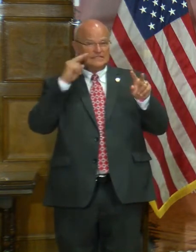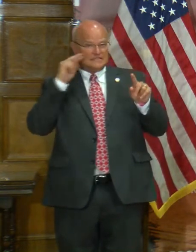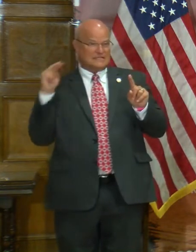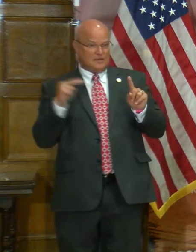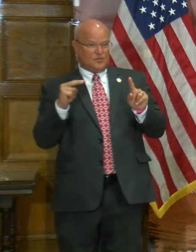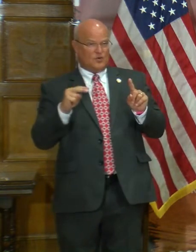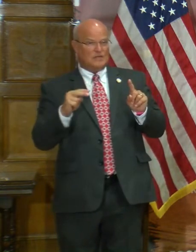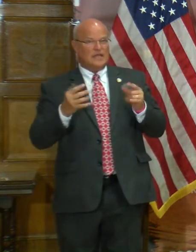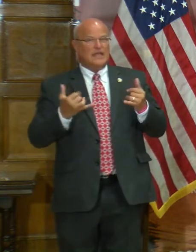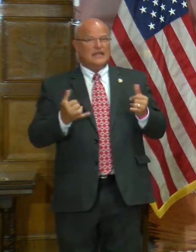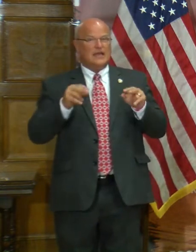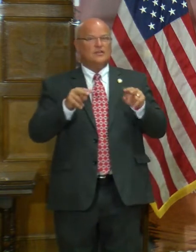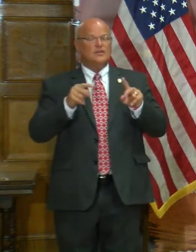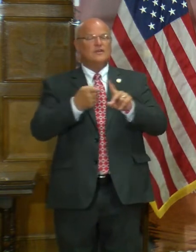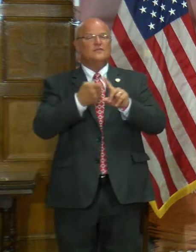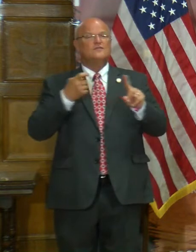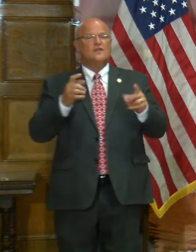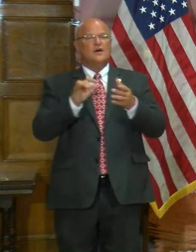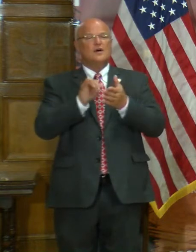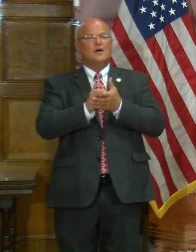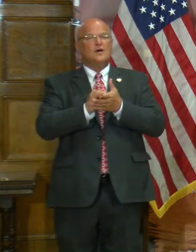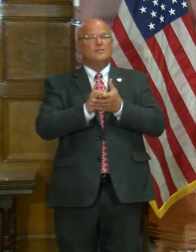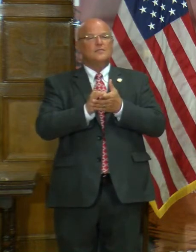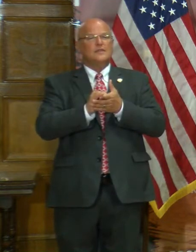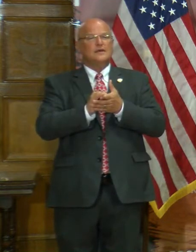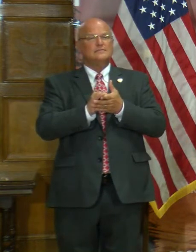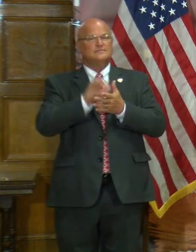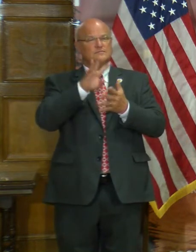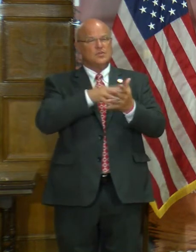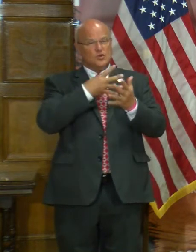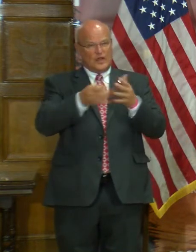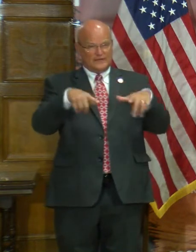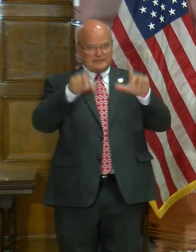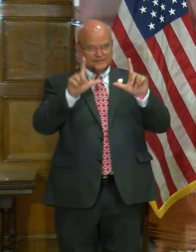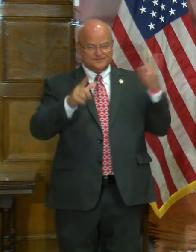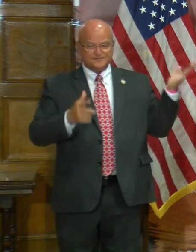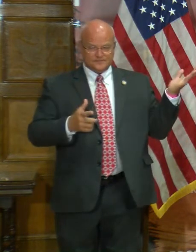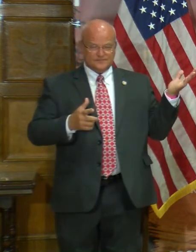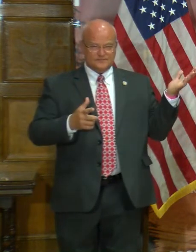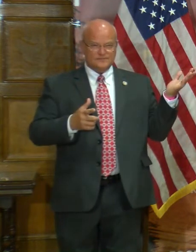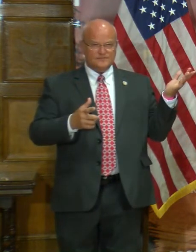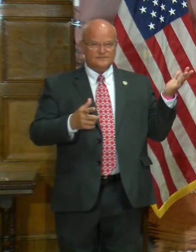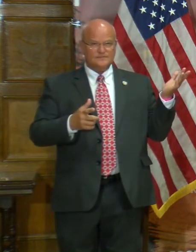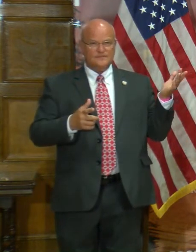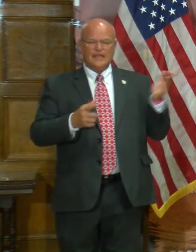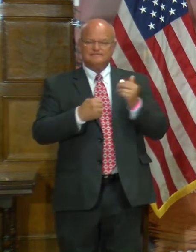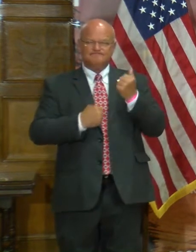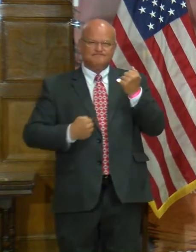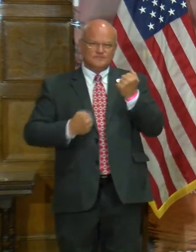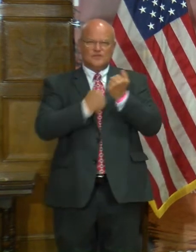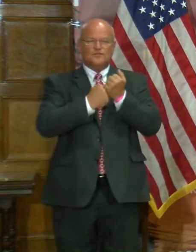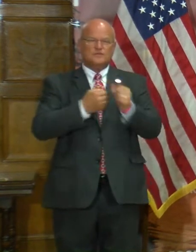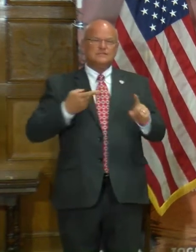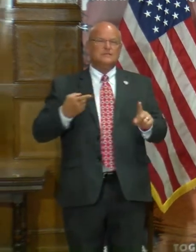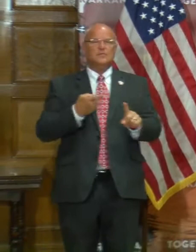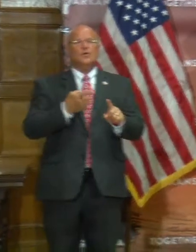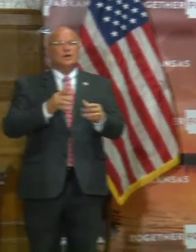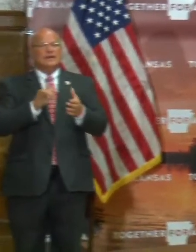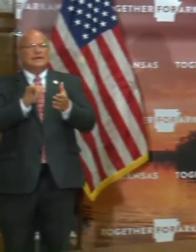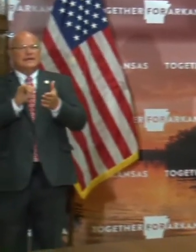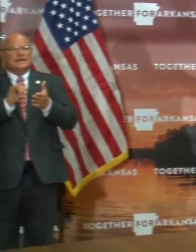standpoint. And let's look at this from the graphs, and that just reinforces the point